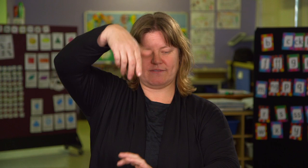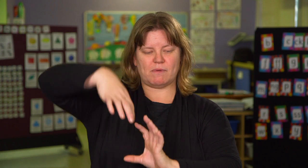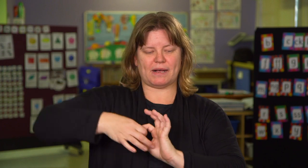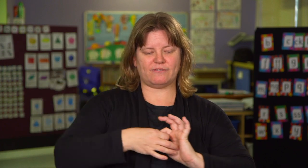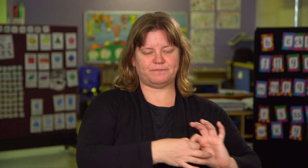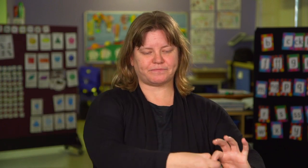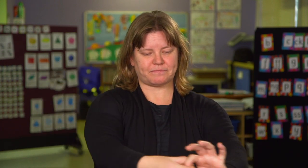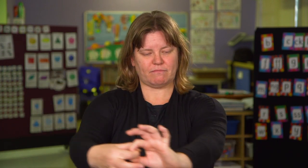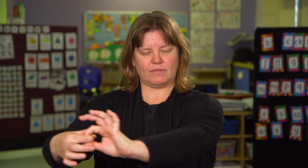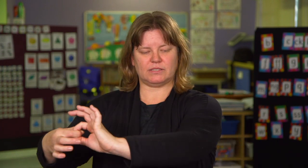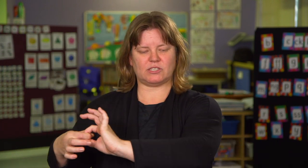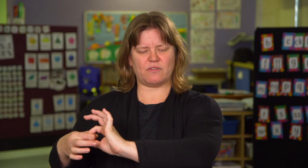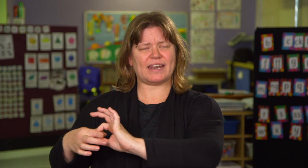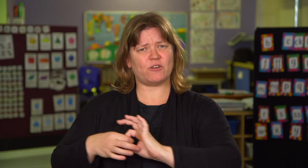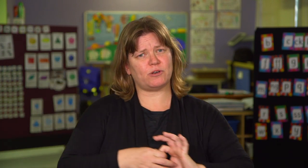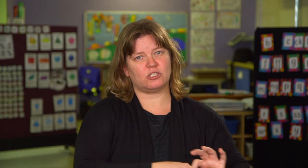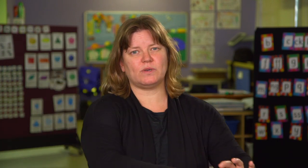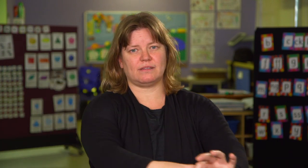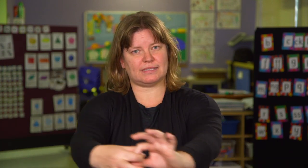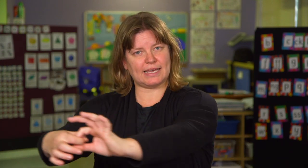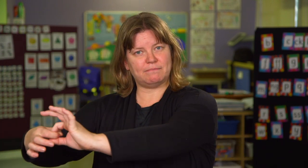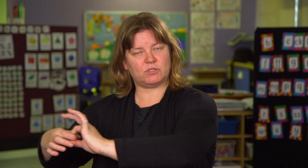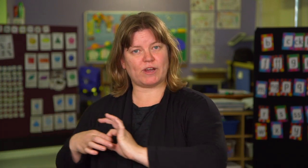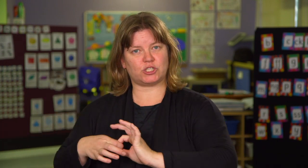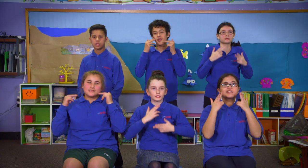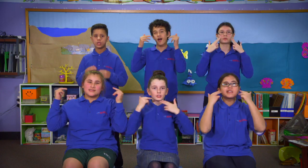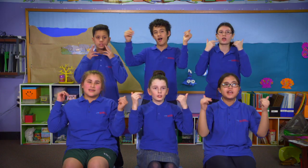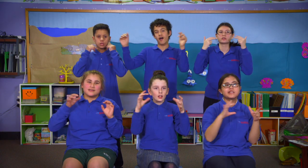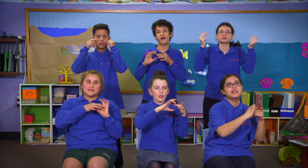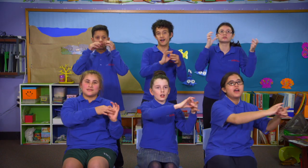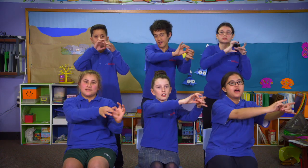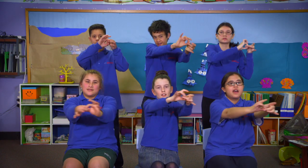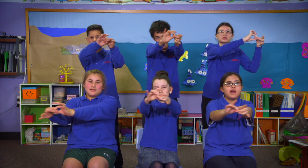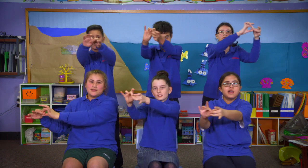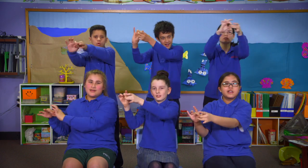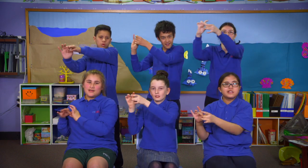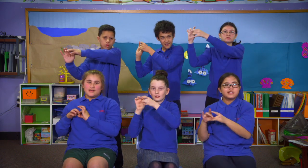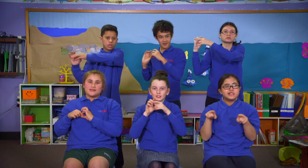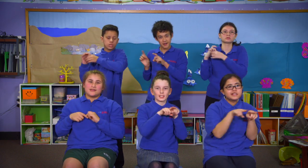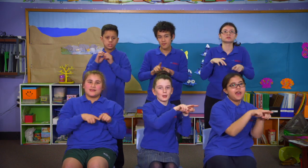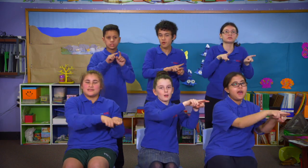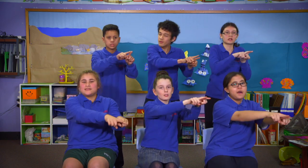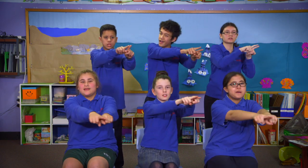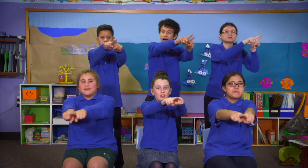from above, so that everybody's doing the same direction, rather than having all the kids going different